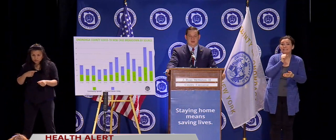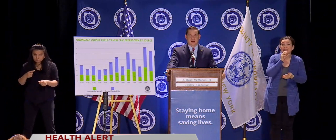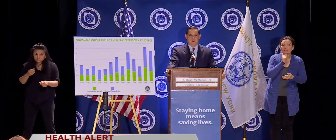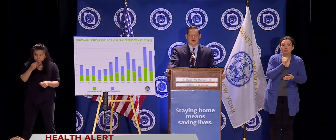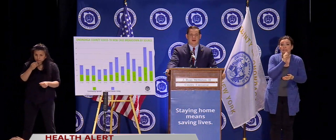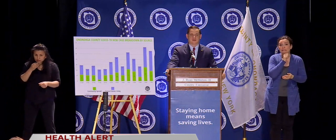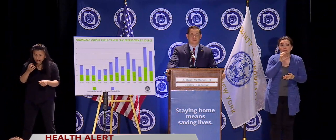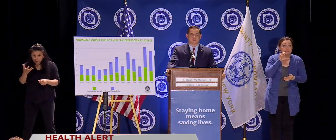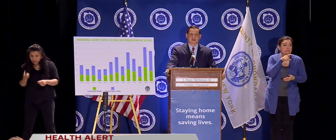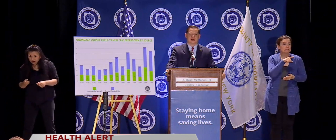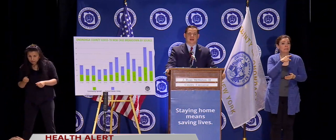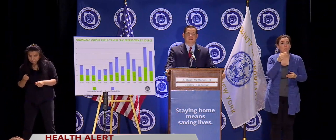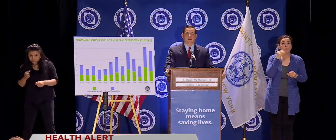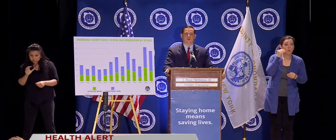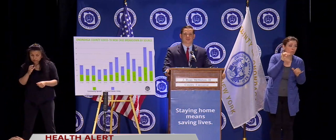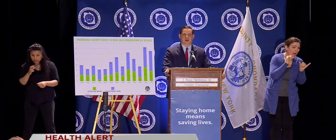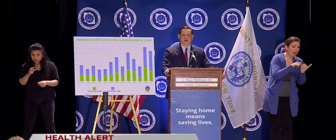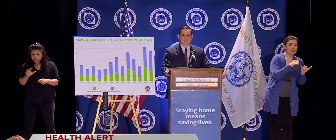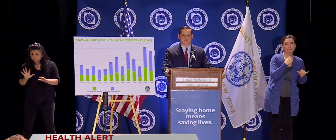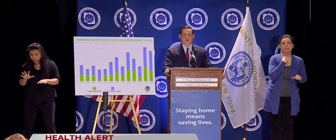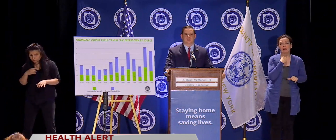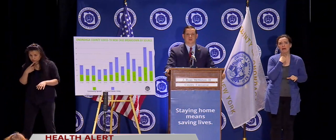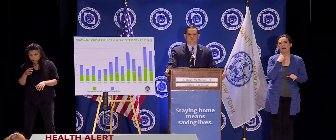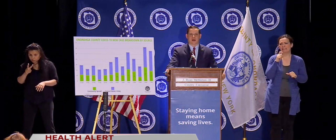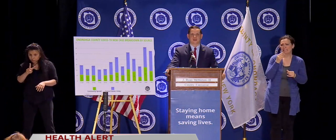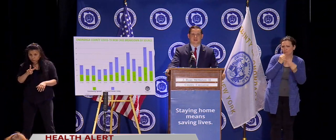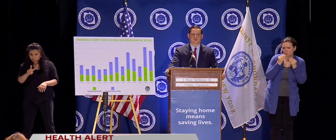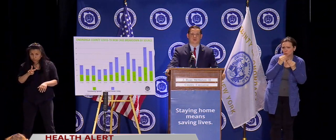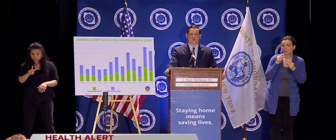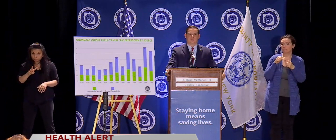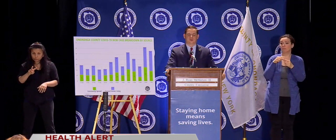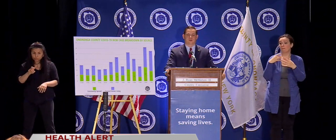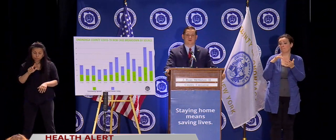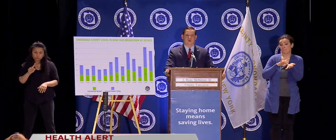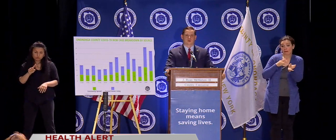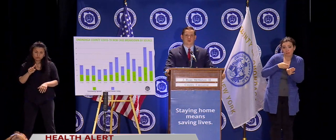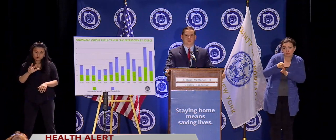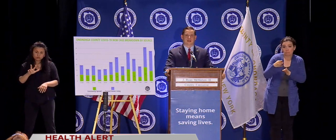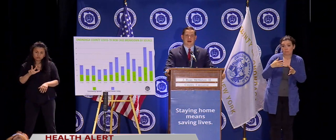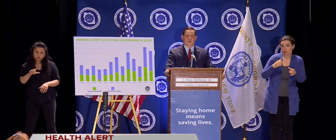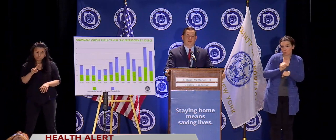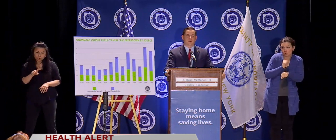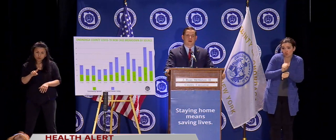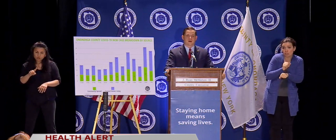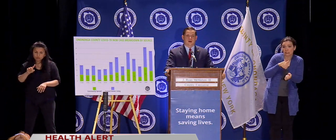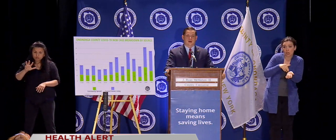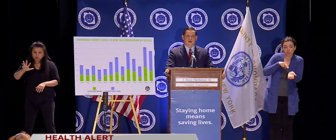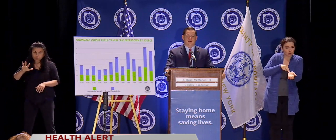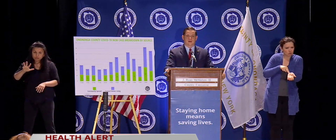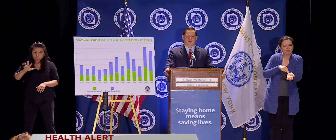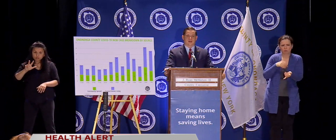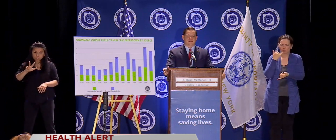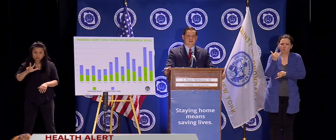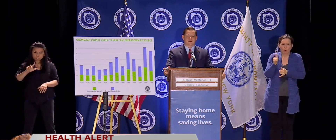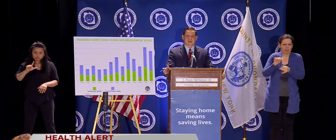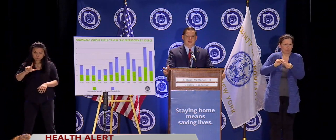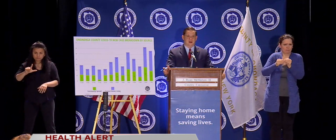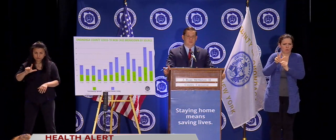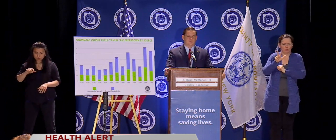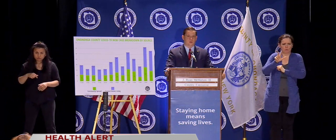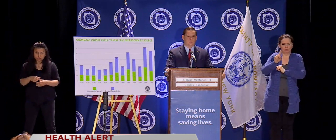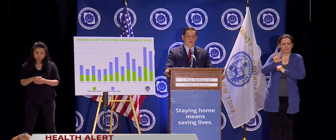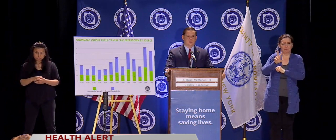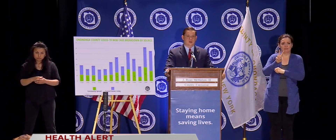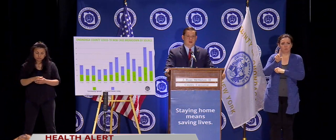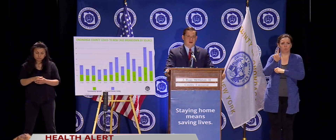315-218-1987. This is a line that we started at the beginning of this process. We knew there was going to be folks who needed help in ways they never needed